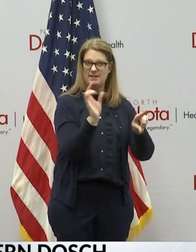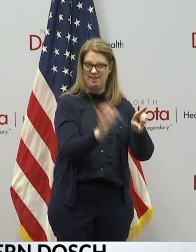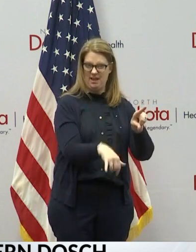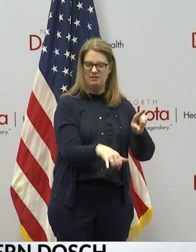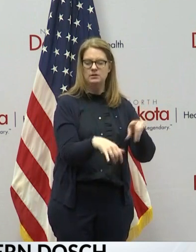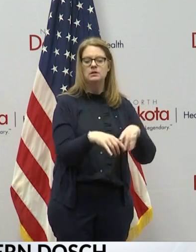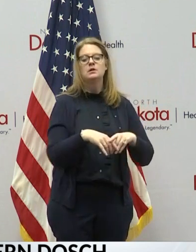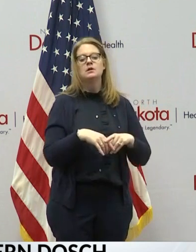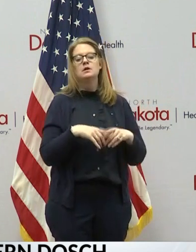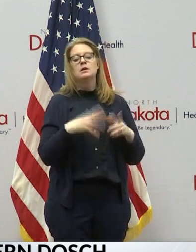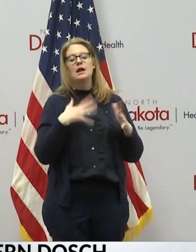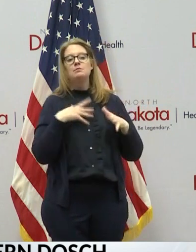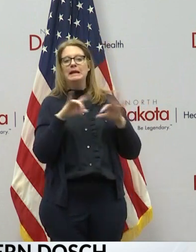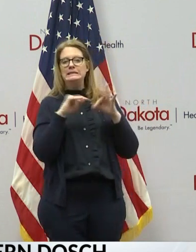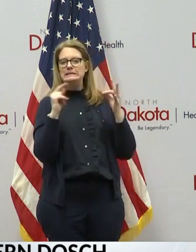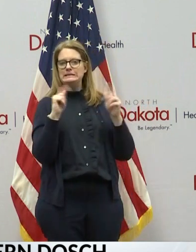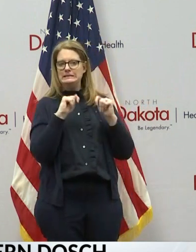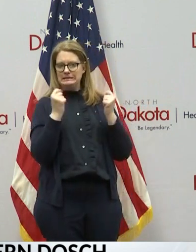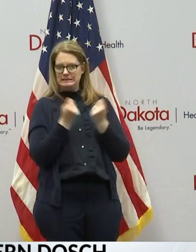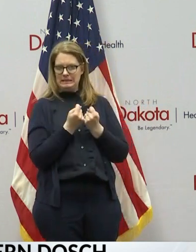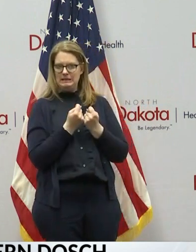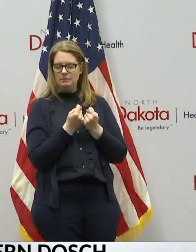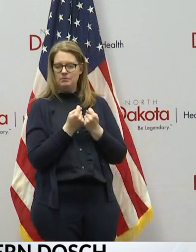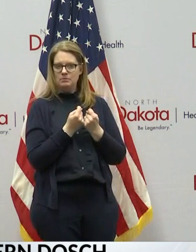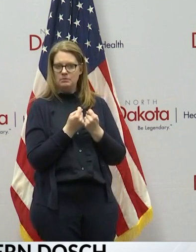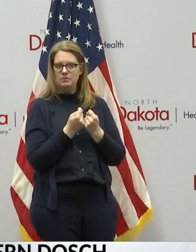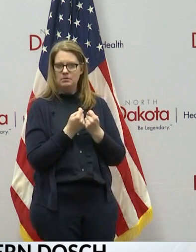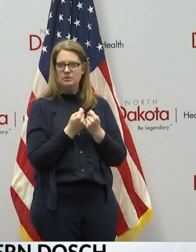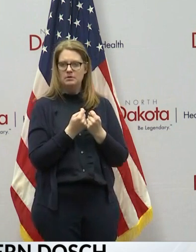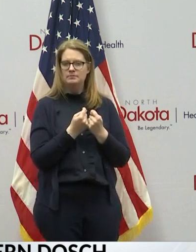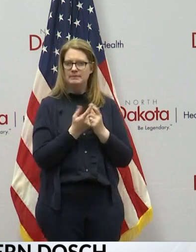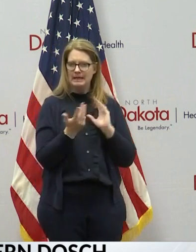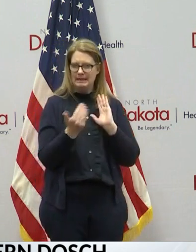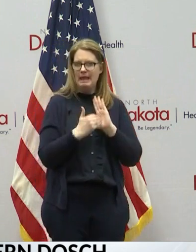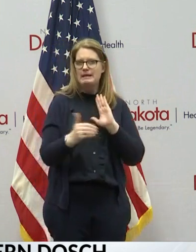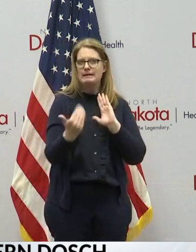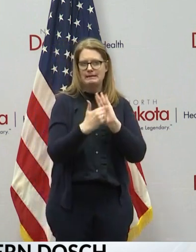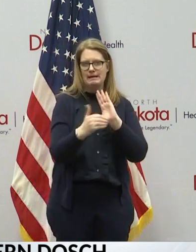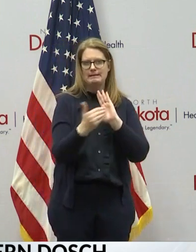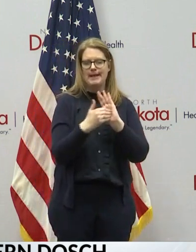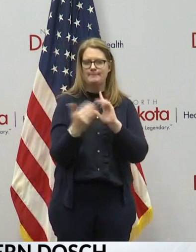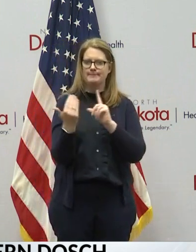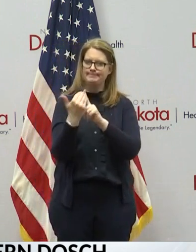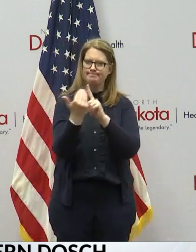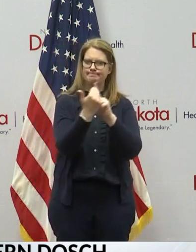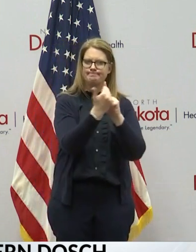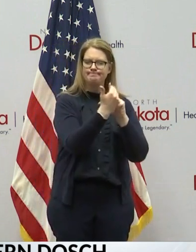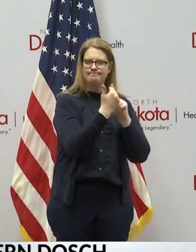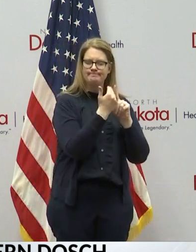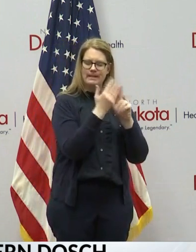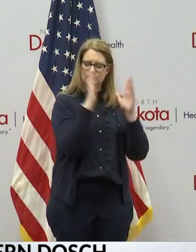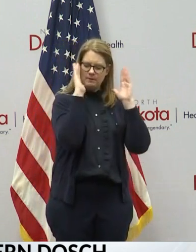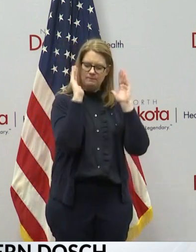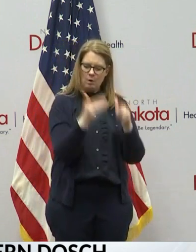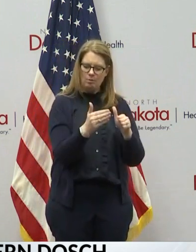privilege of working with, we remind each other of that every single day as we go about that